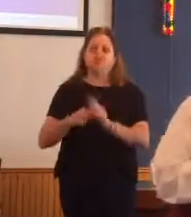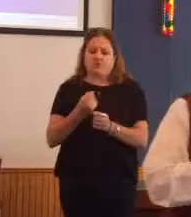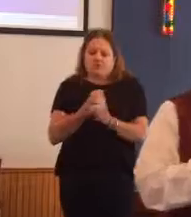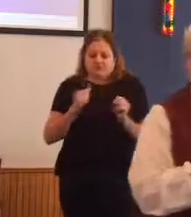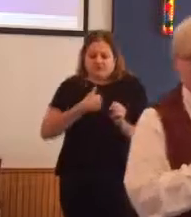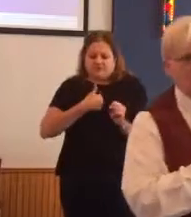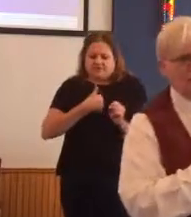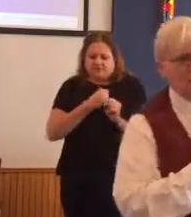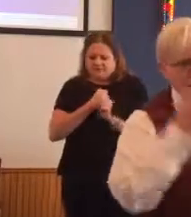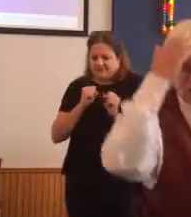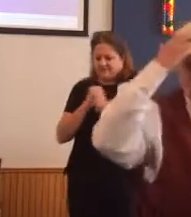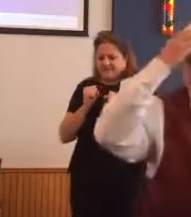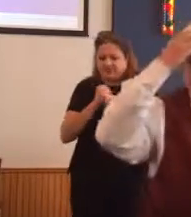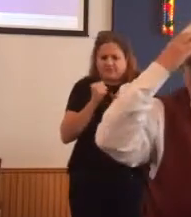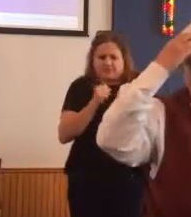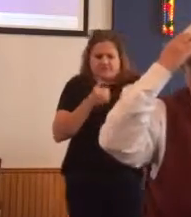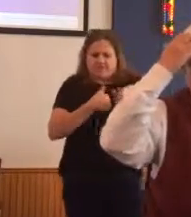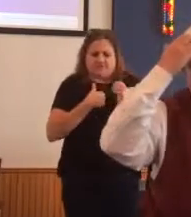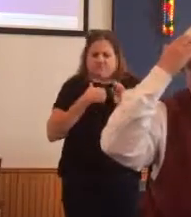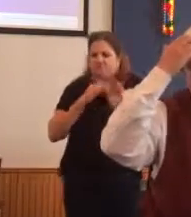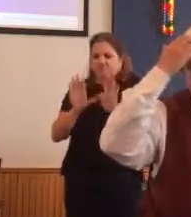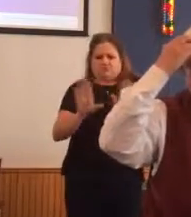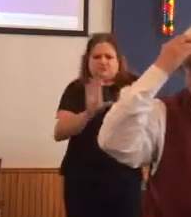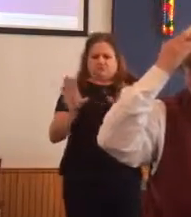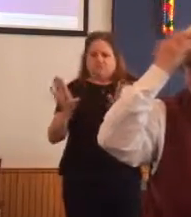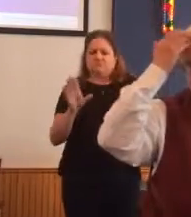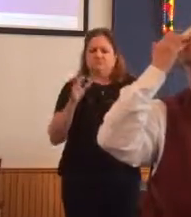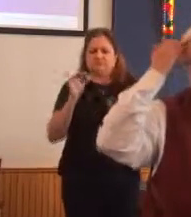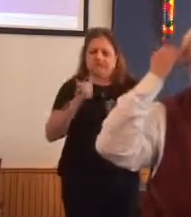ourselves, at least in our own heads,